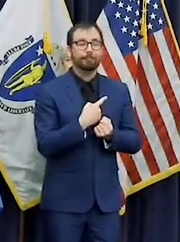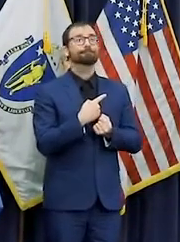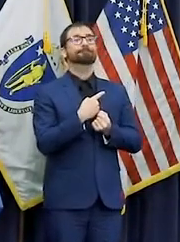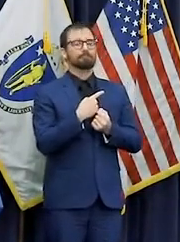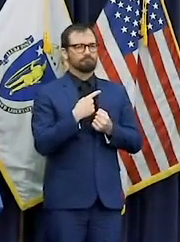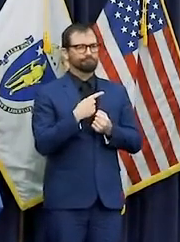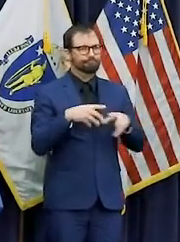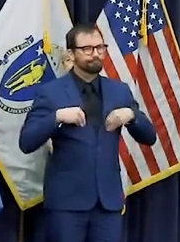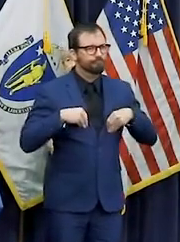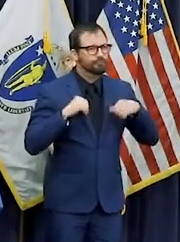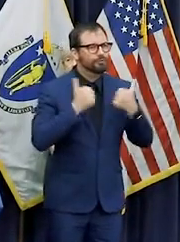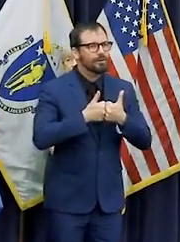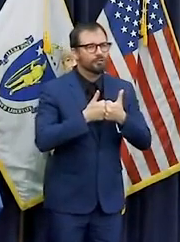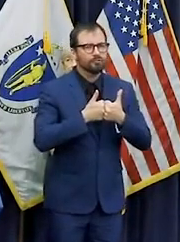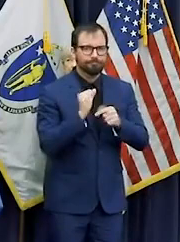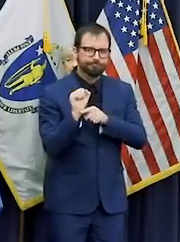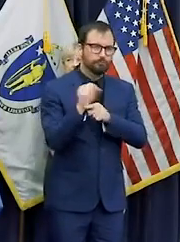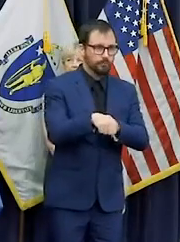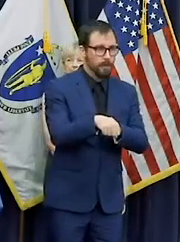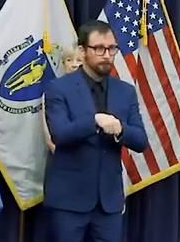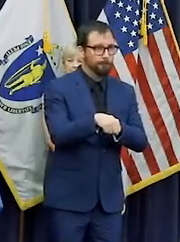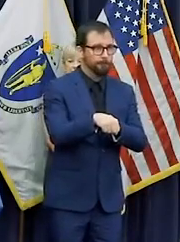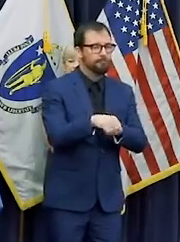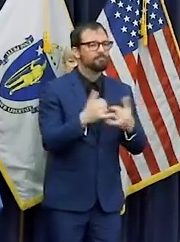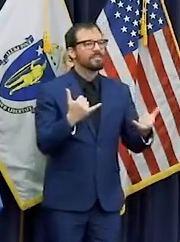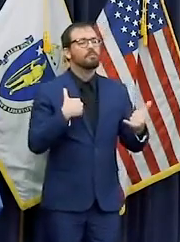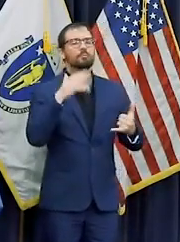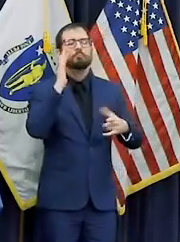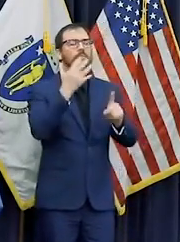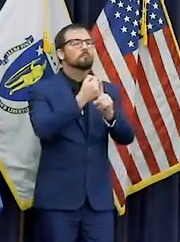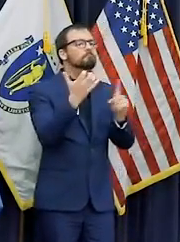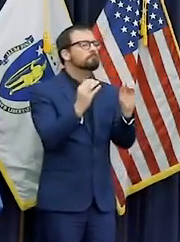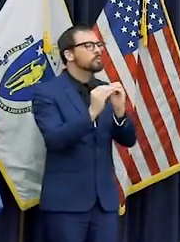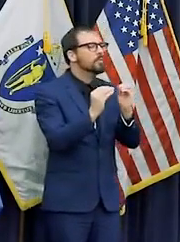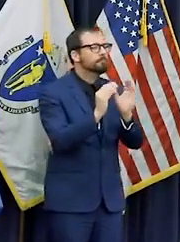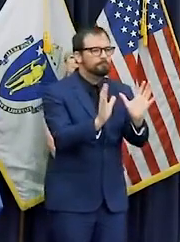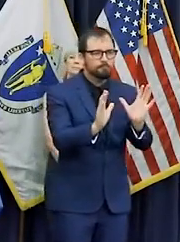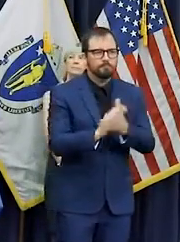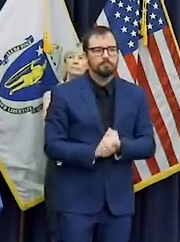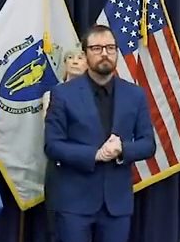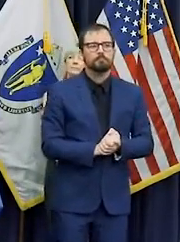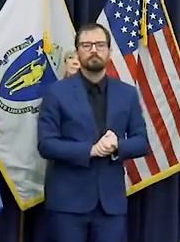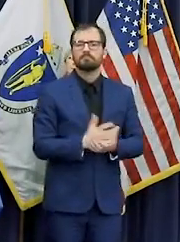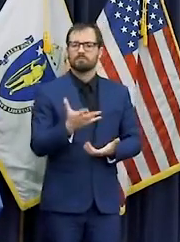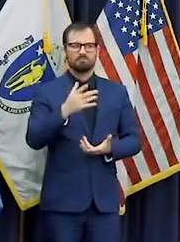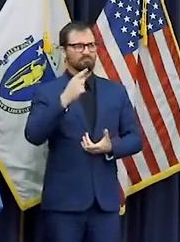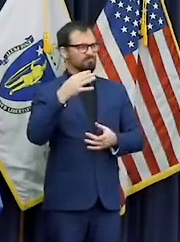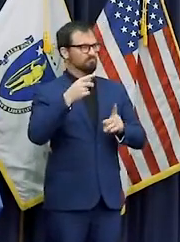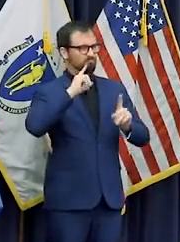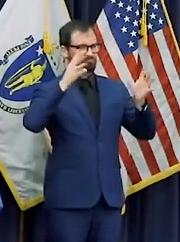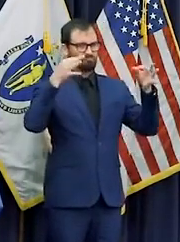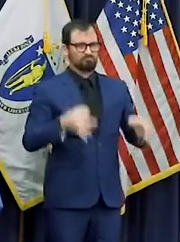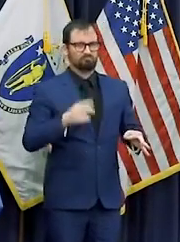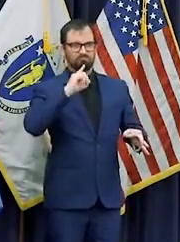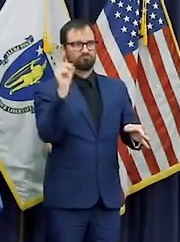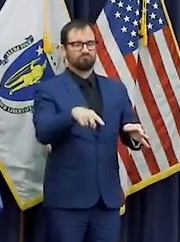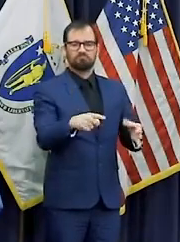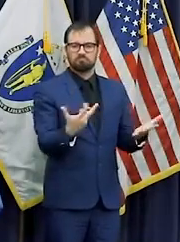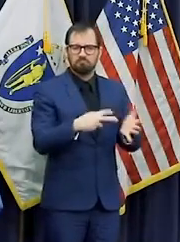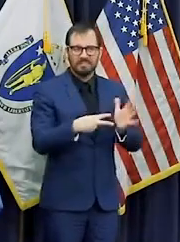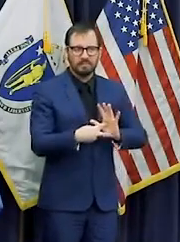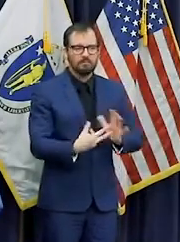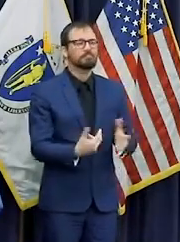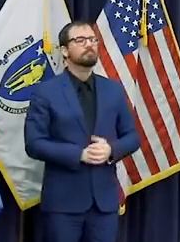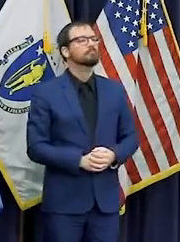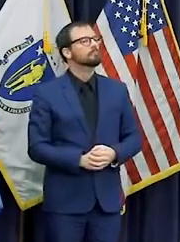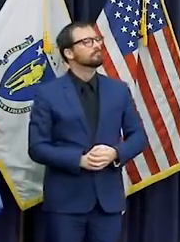I want to take a moment and explain how this affects everyone at home. There's been a lot of talk about a government mandating people shelter in